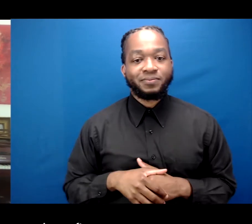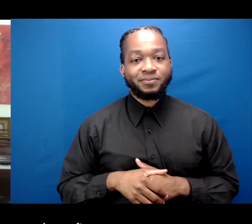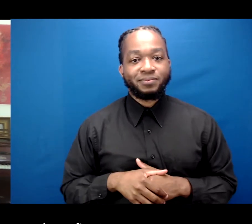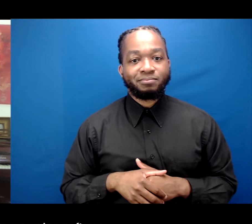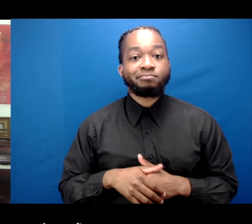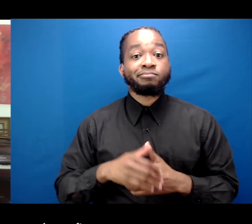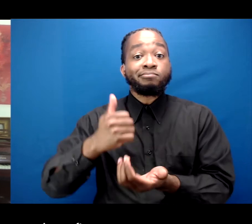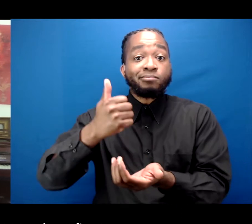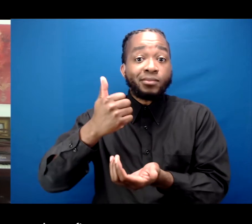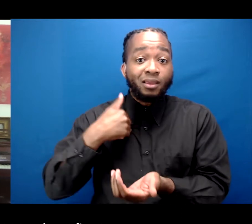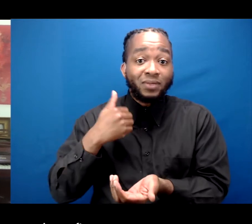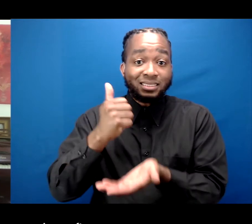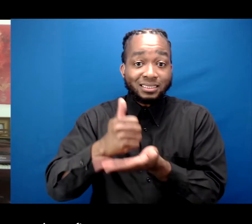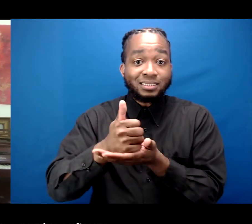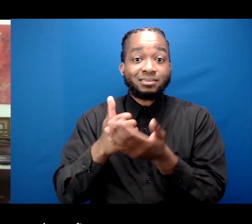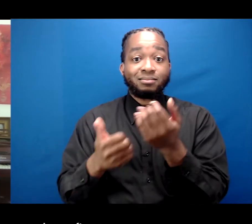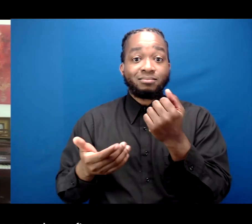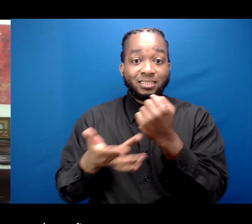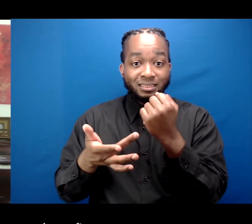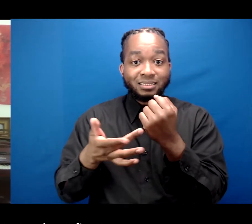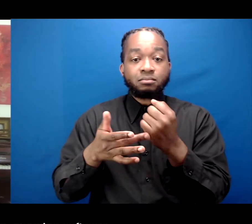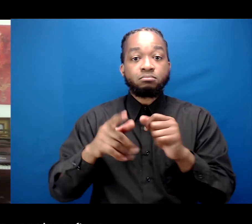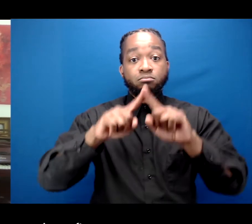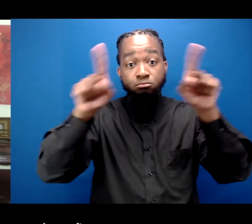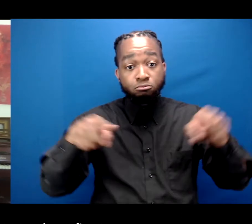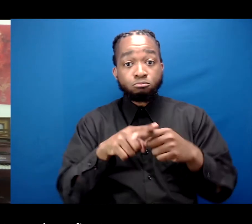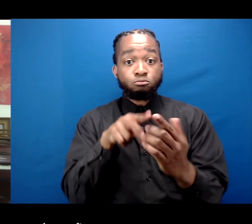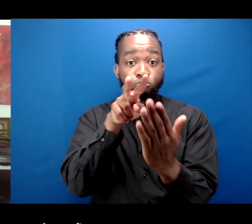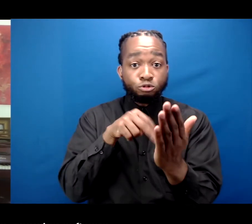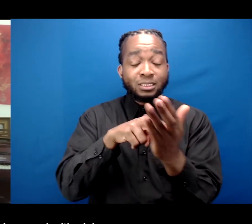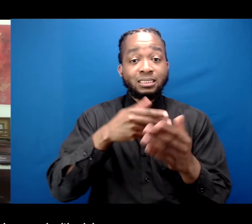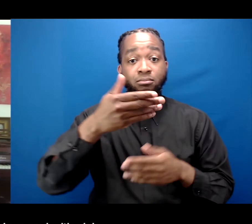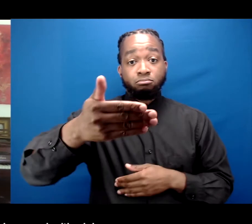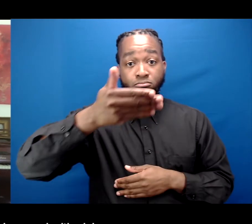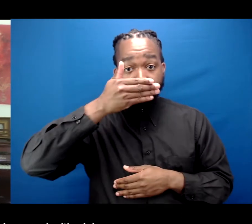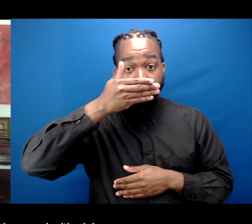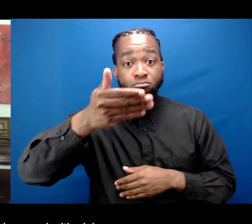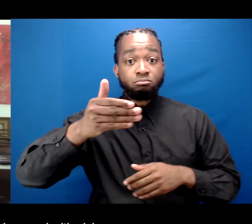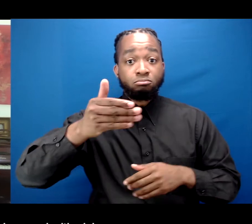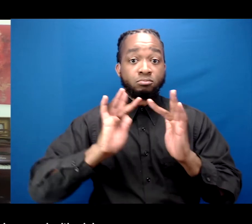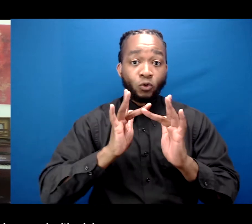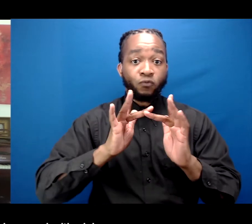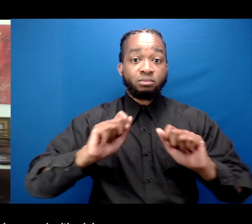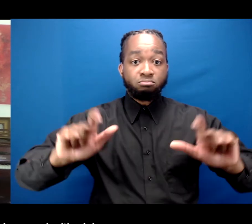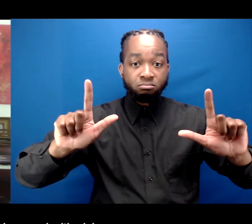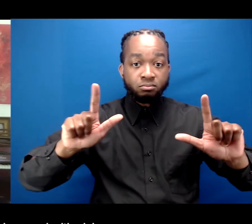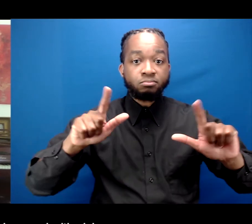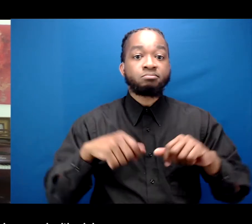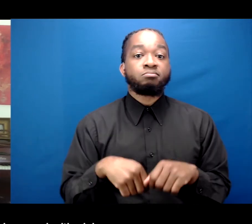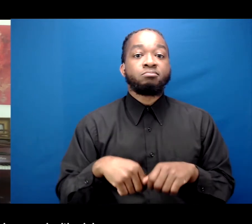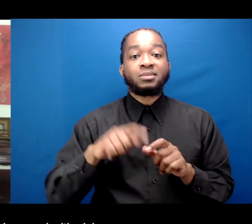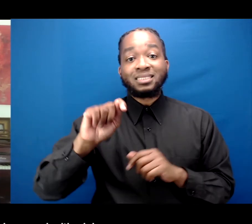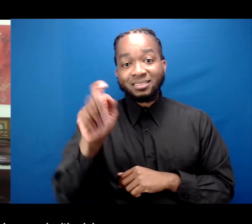readers, zooming software, automatic alt text, and video captioning, can help people with hearing loss and with